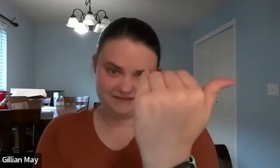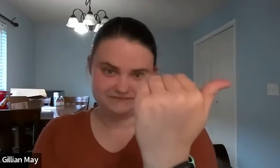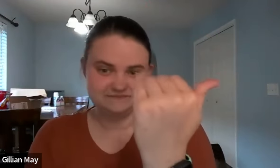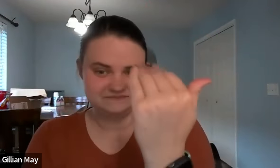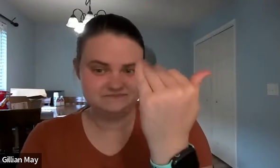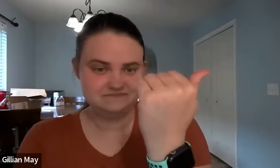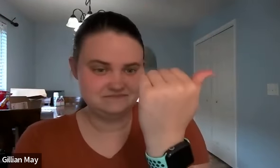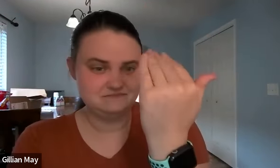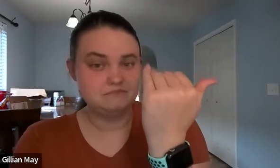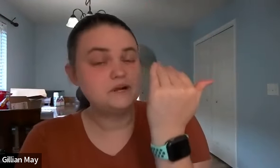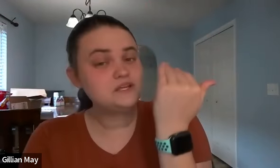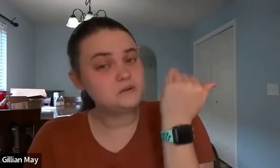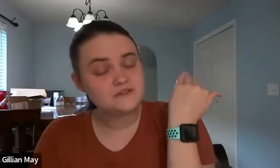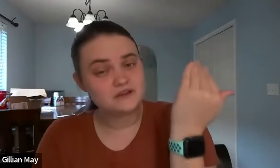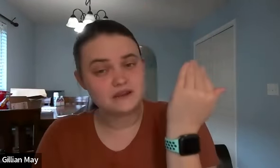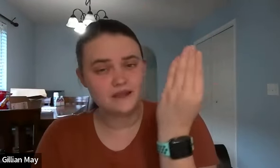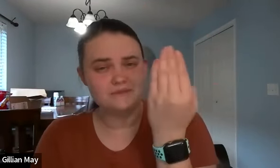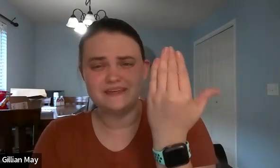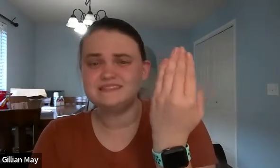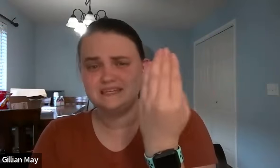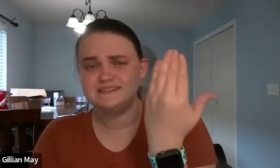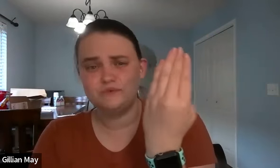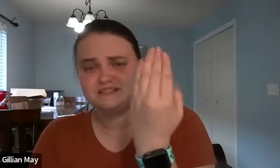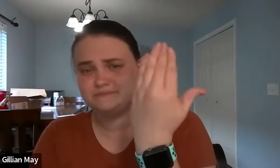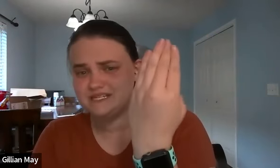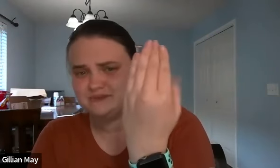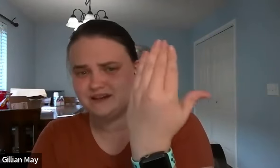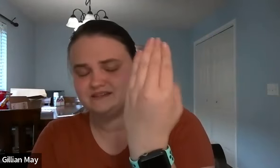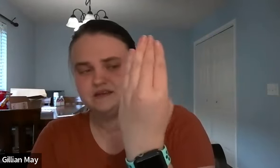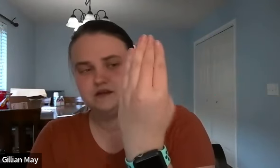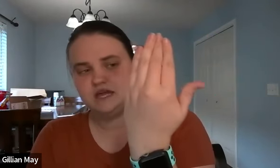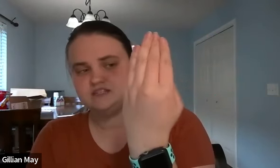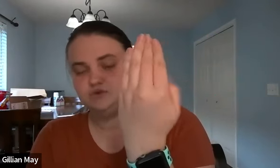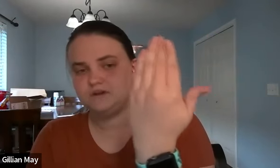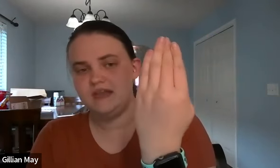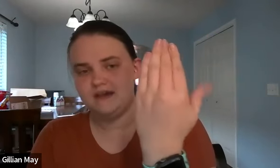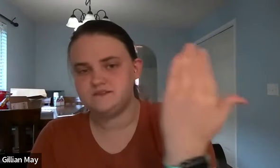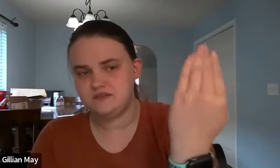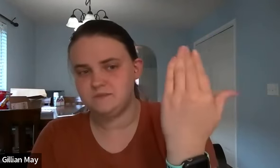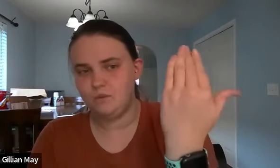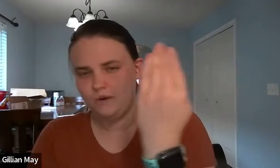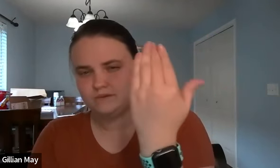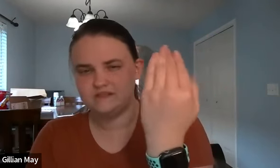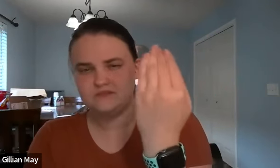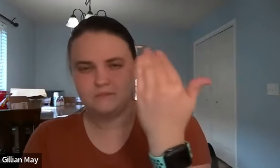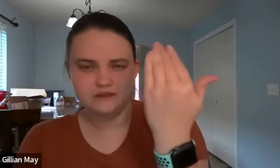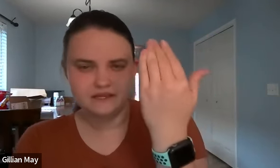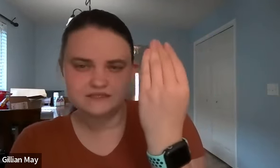15. But you're in the good area. I mean, that's an easy one to miss because you really have to think about where was the thumb placed.